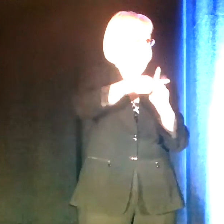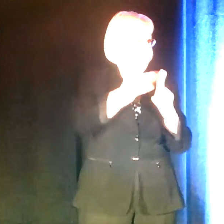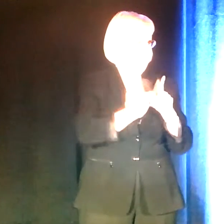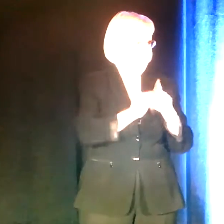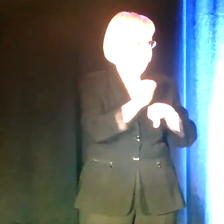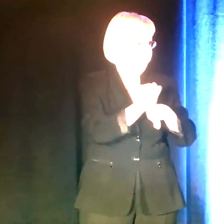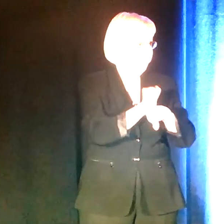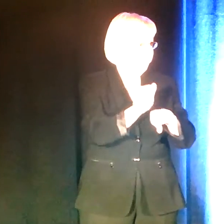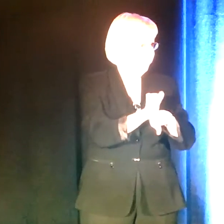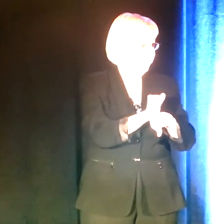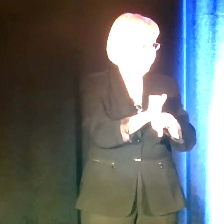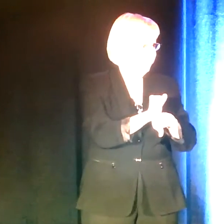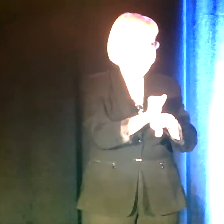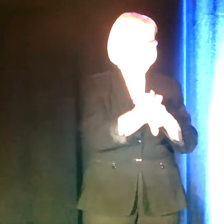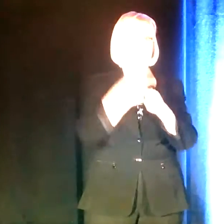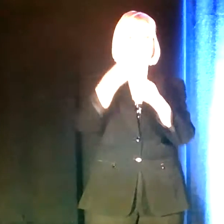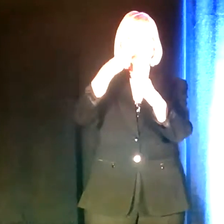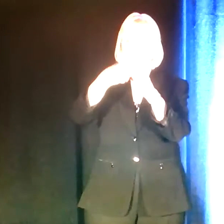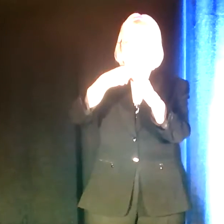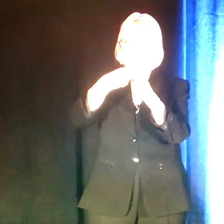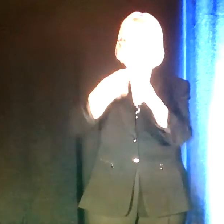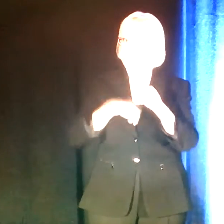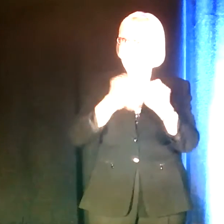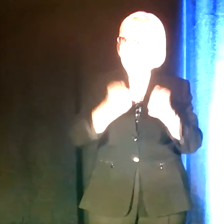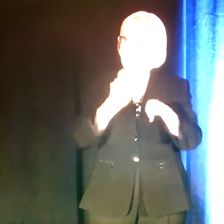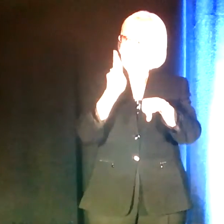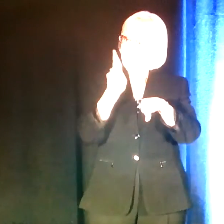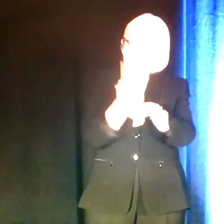they've been researching it more on how it applies to our interpreting work, and